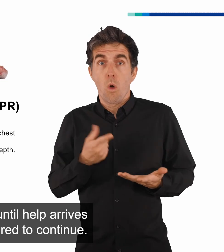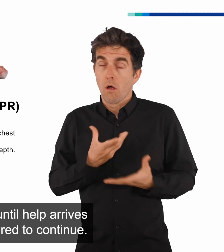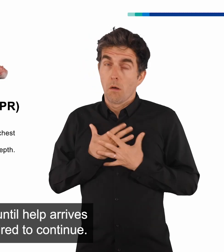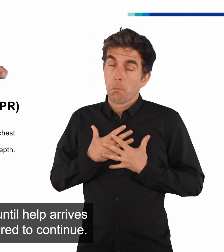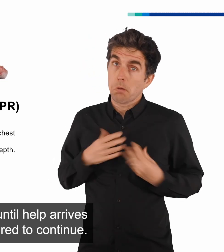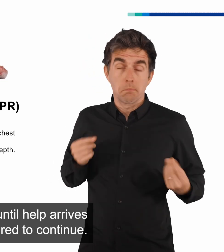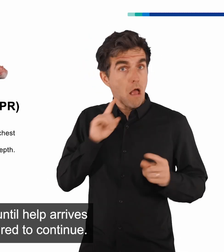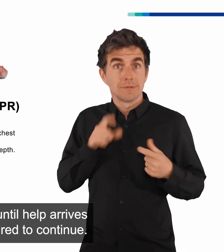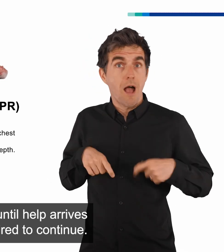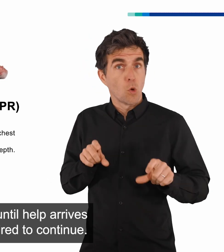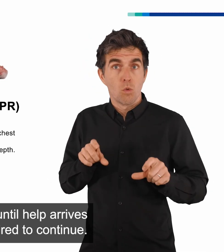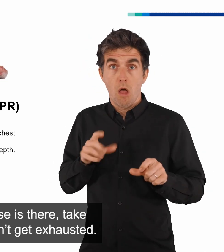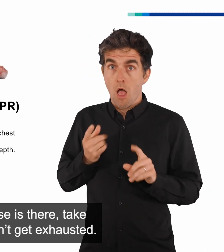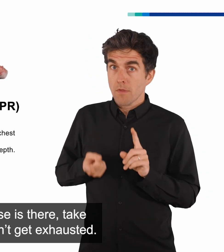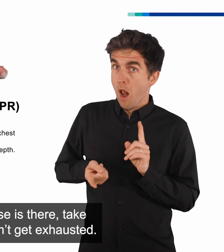exhausted.